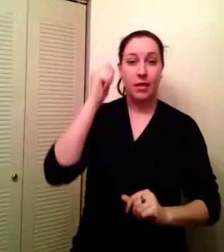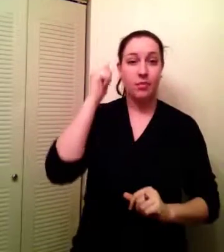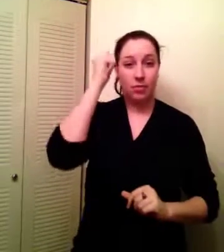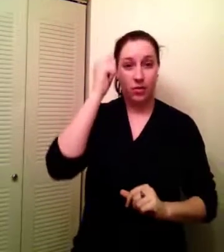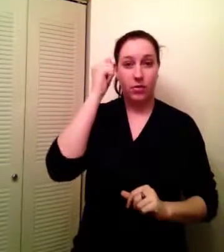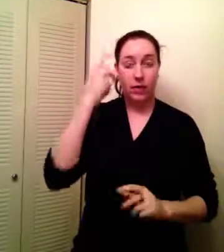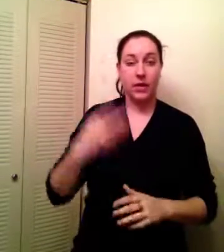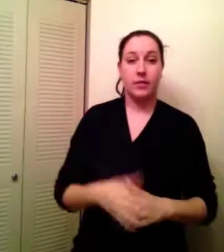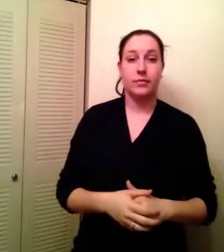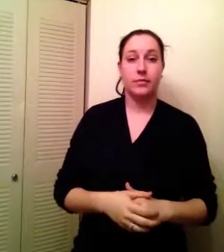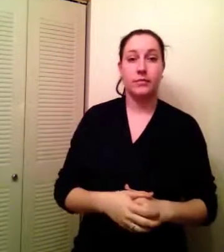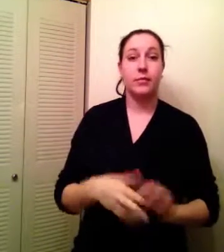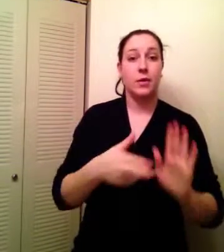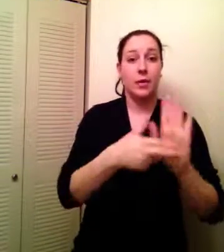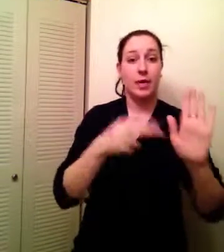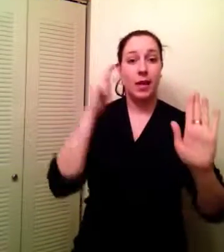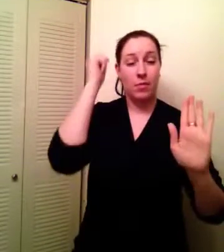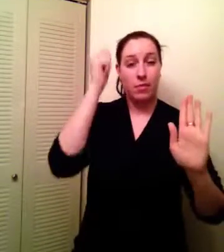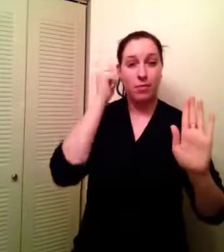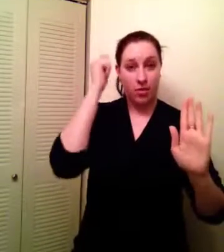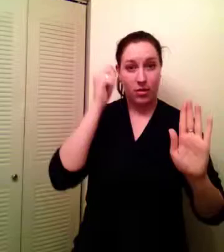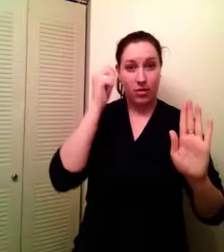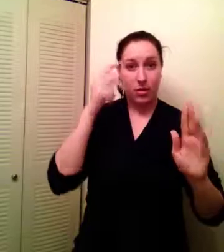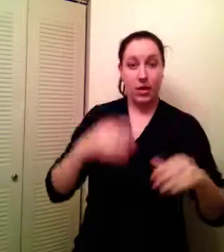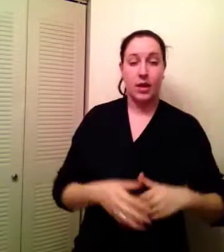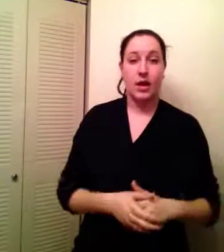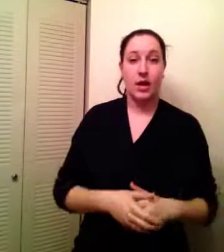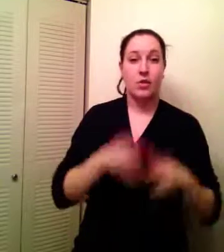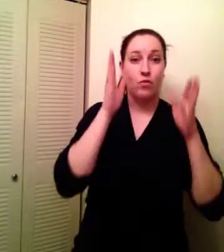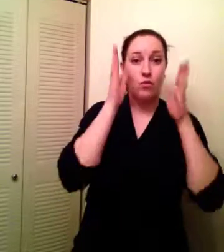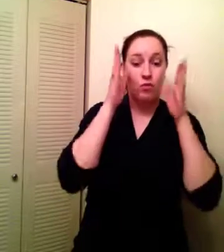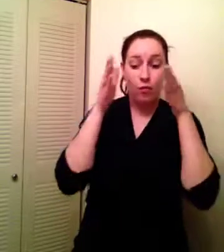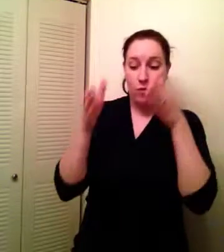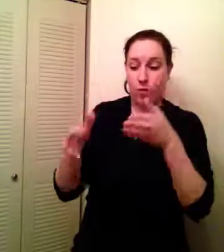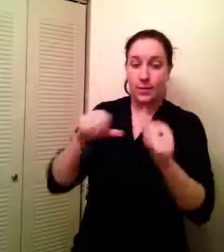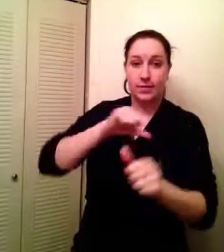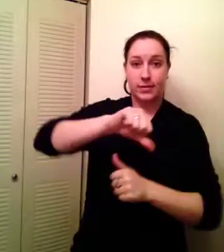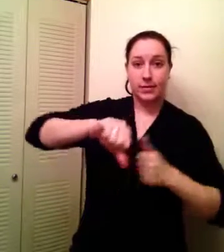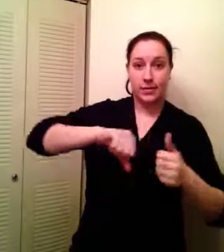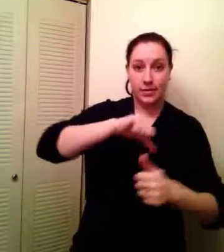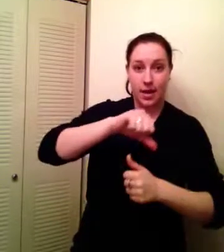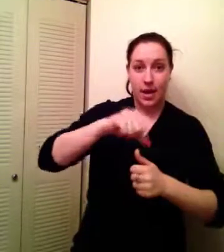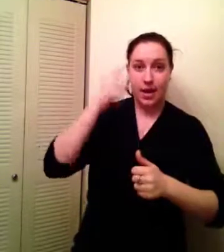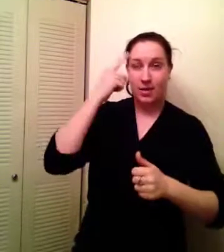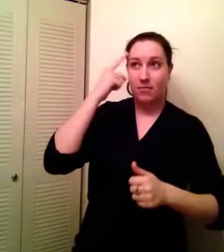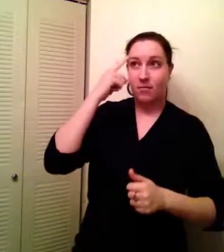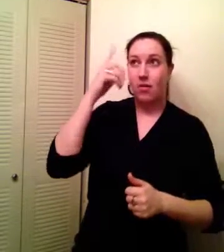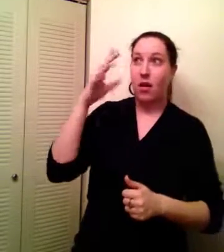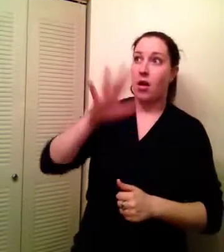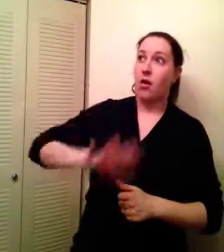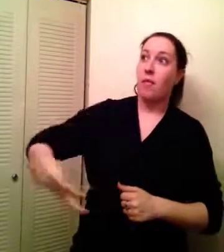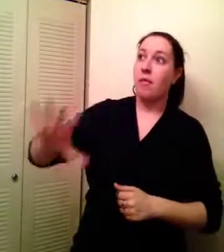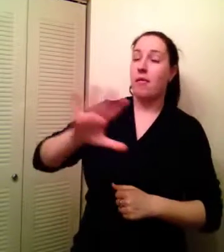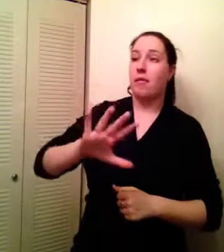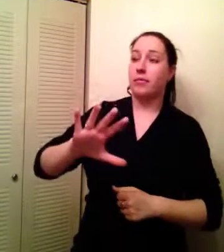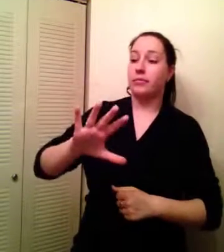attention to these harms that emerge from our justice system. And when we try to punish people, which is a goal of the justice